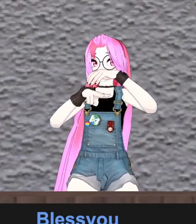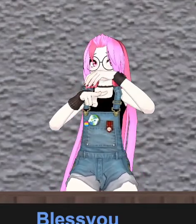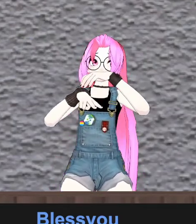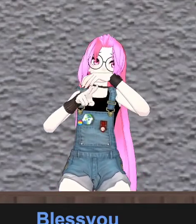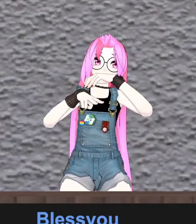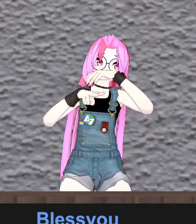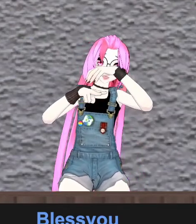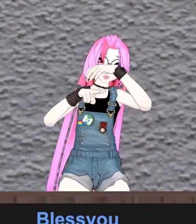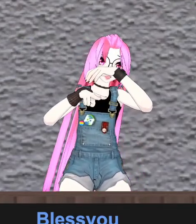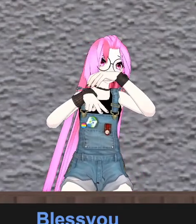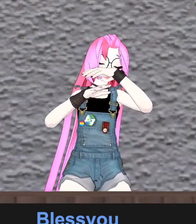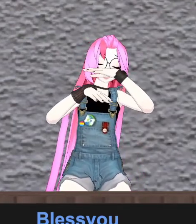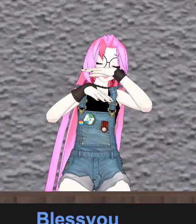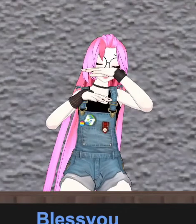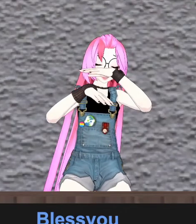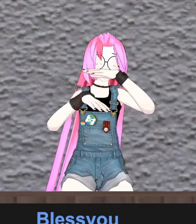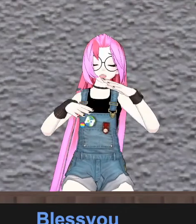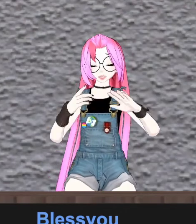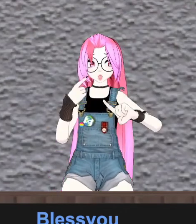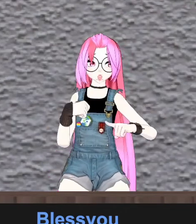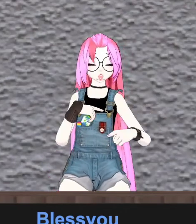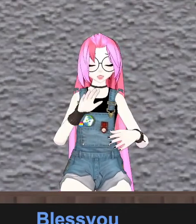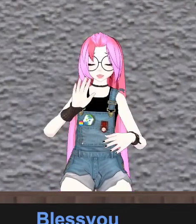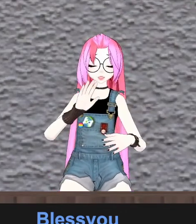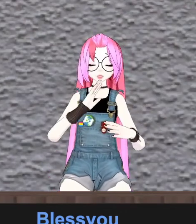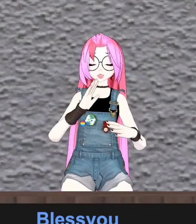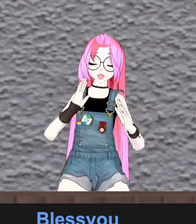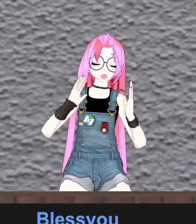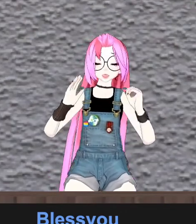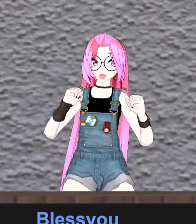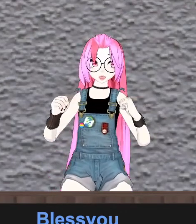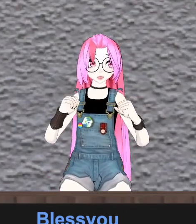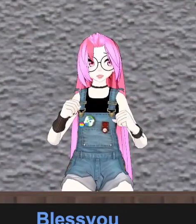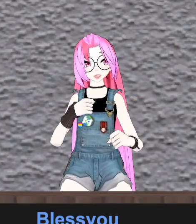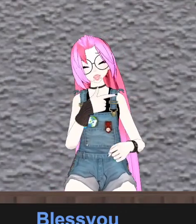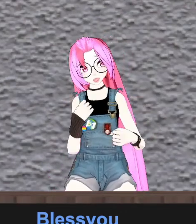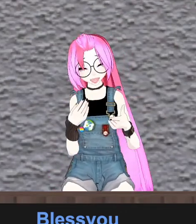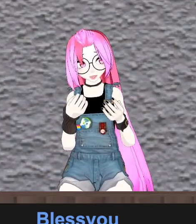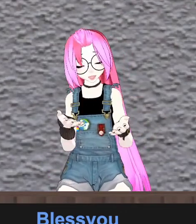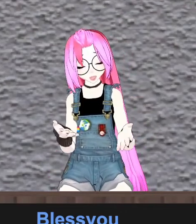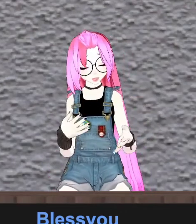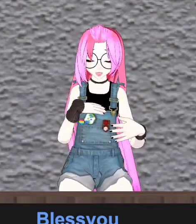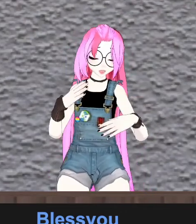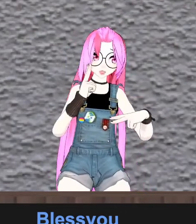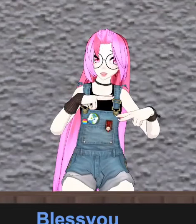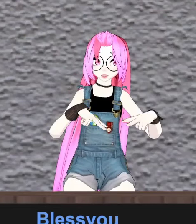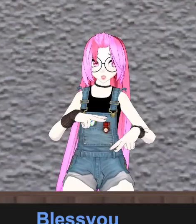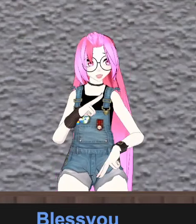like yapper mouth, like blah, blah, blah, blah, because my friend is very loud and talkative. And I wanted to give that to her. I thought it was hilarious, but she looked at me and